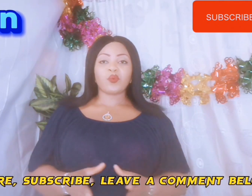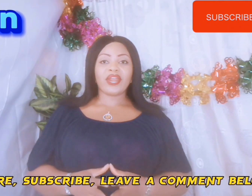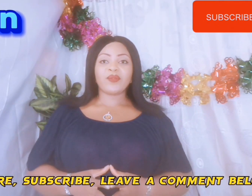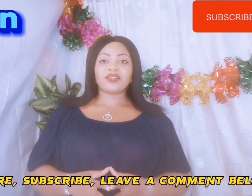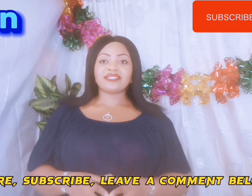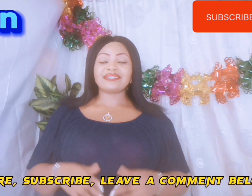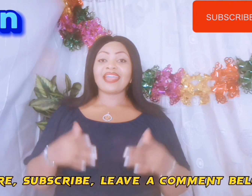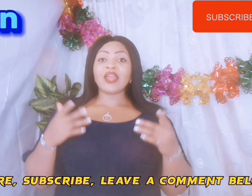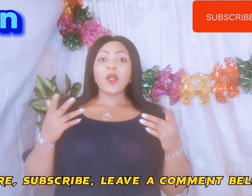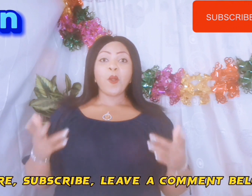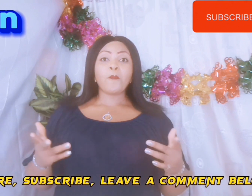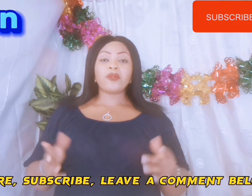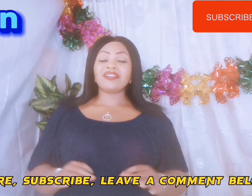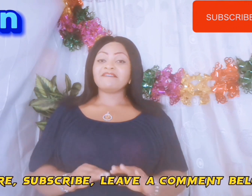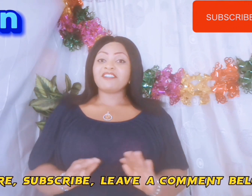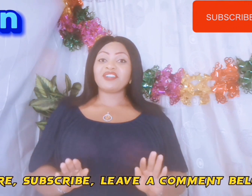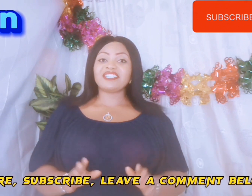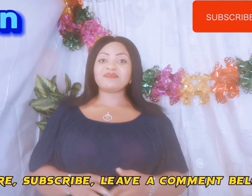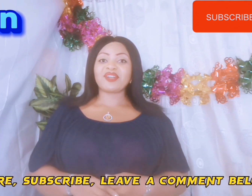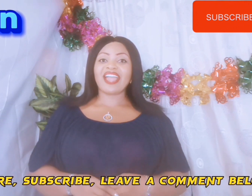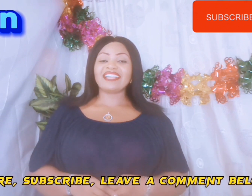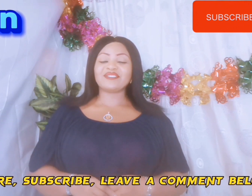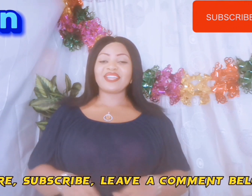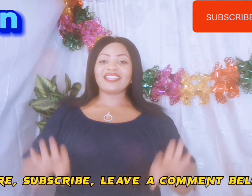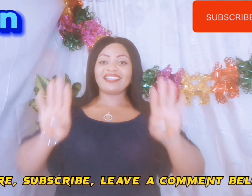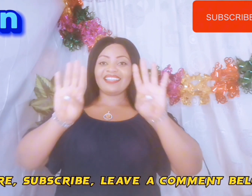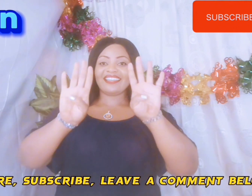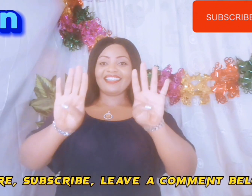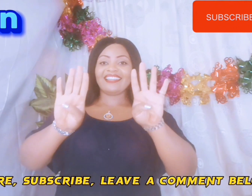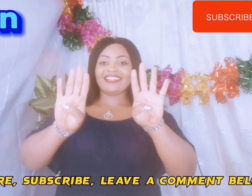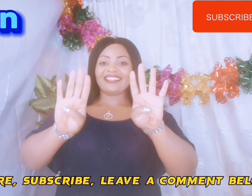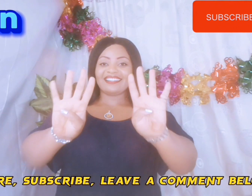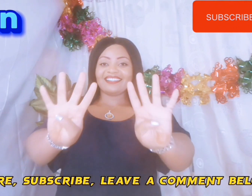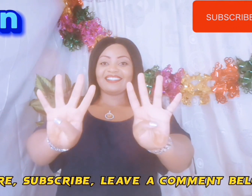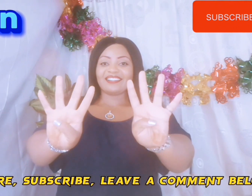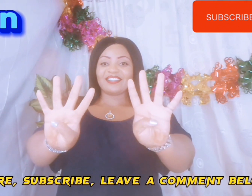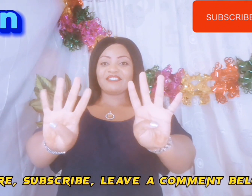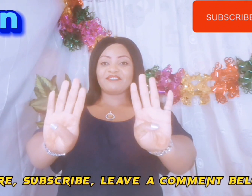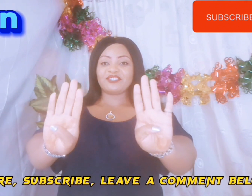When you want to sign open, this is how to sign open.